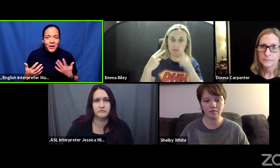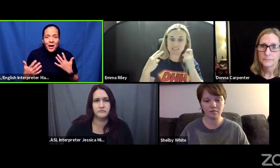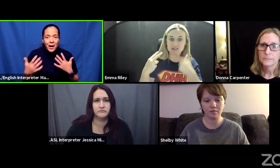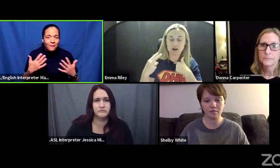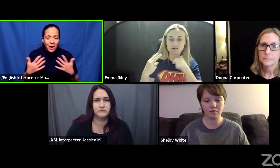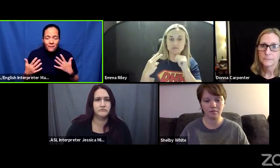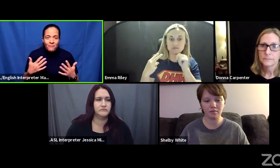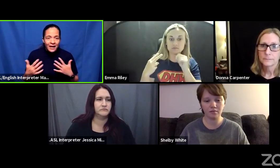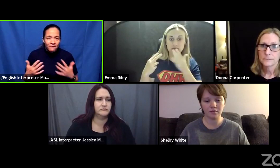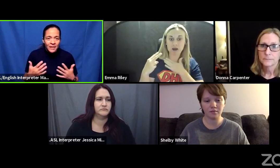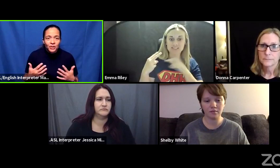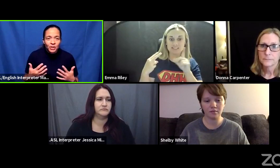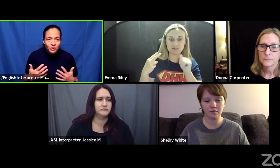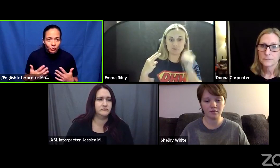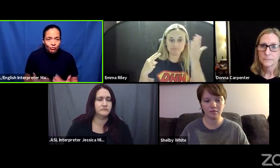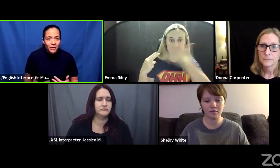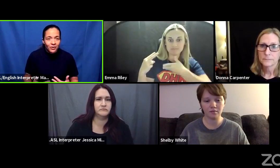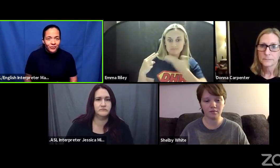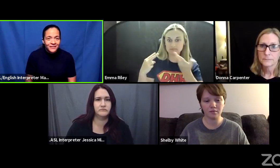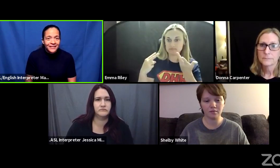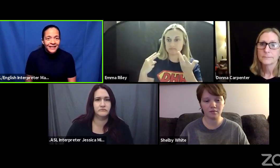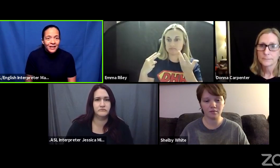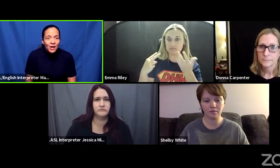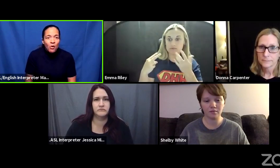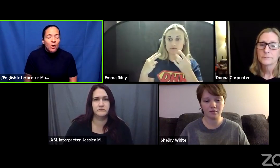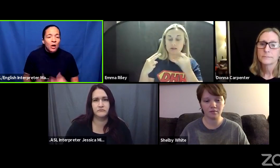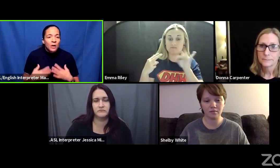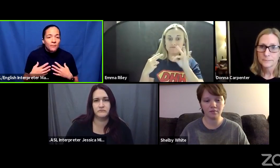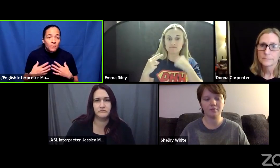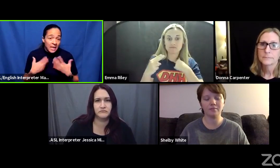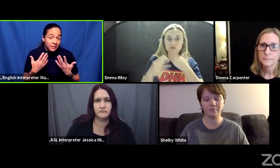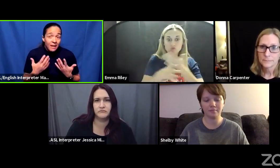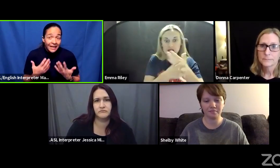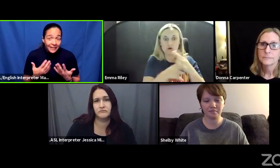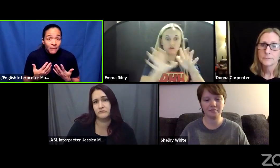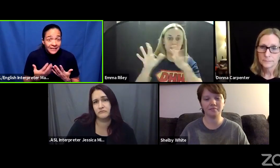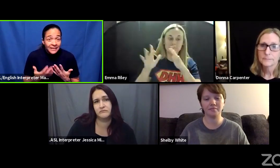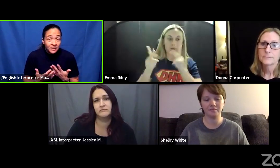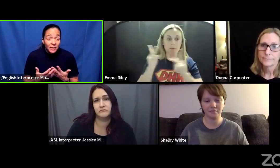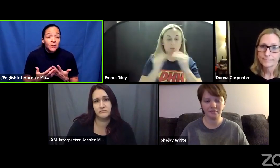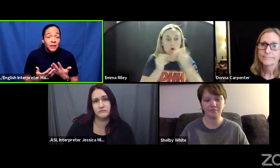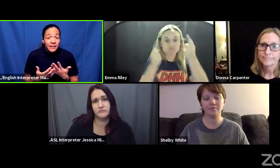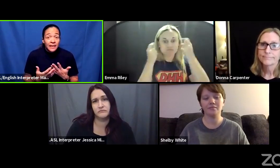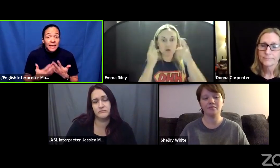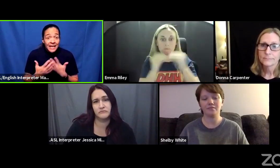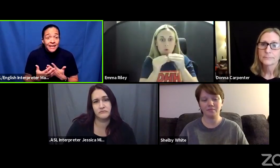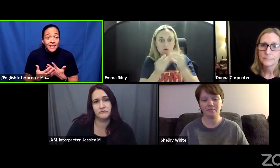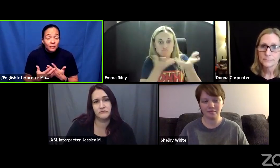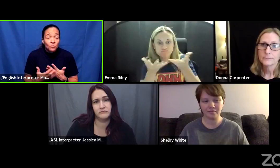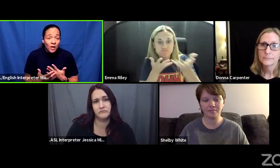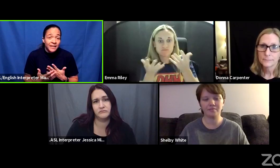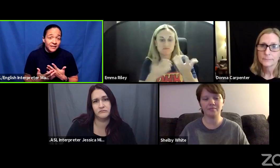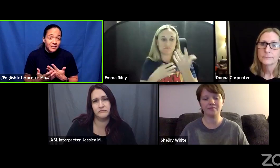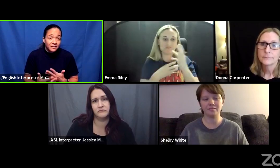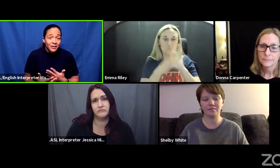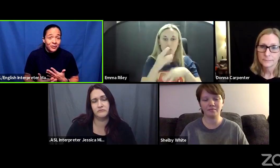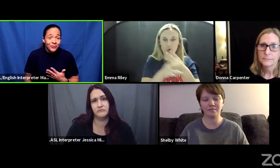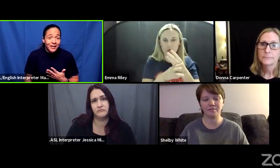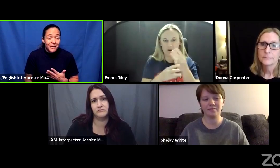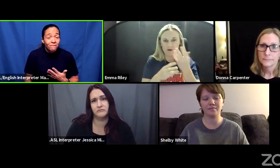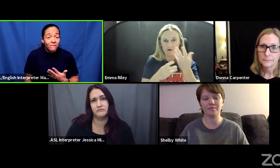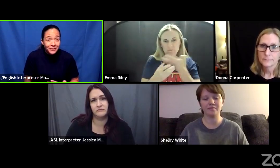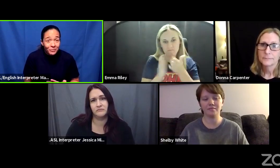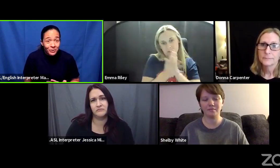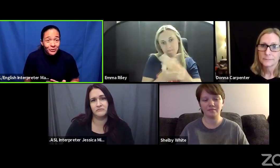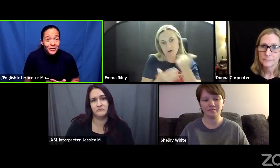clueless of my vision struggles, or because my disability is one that's